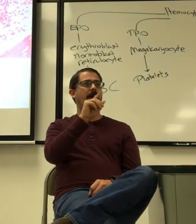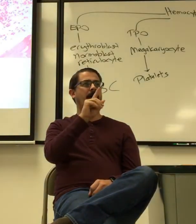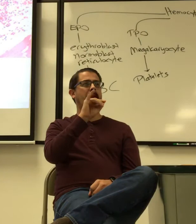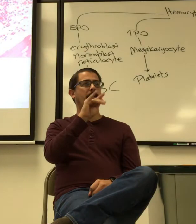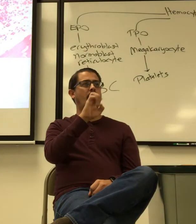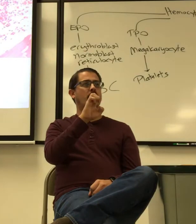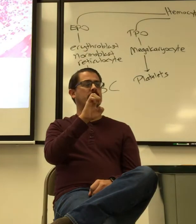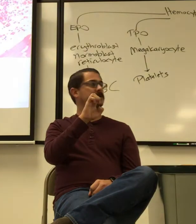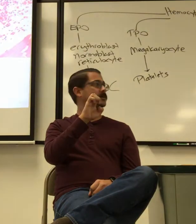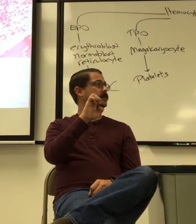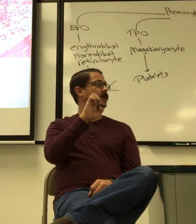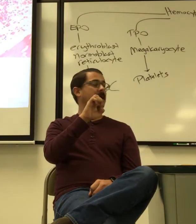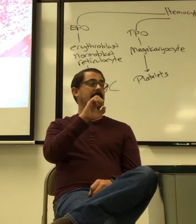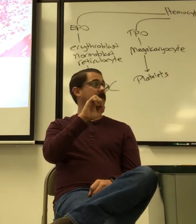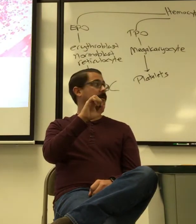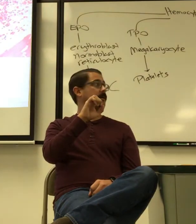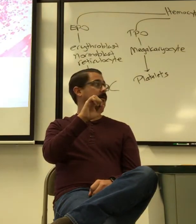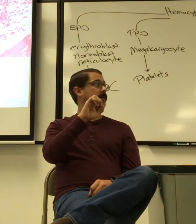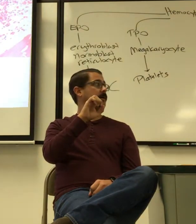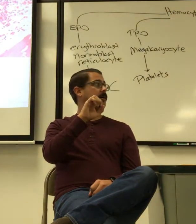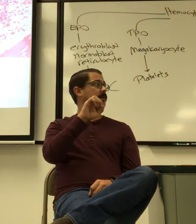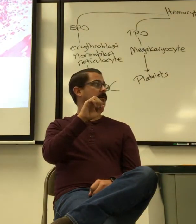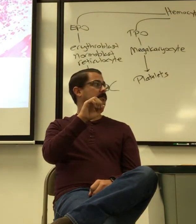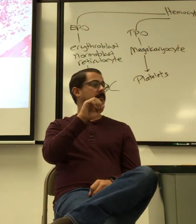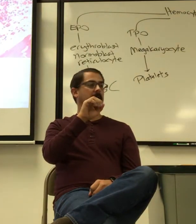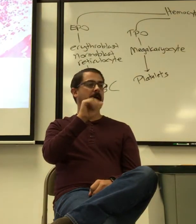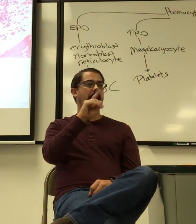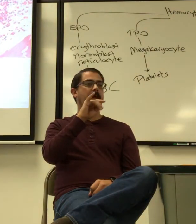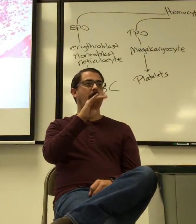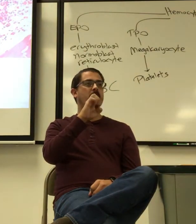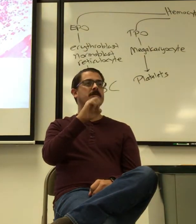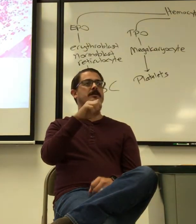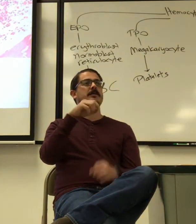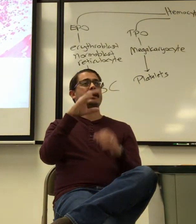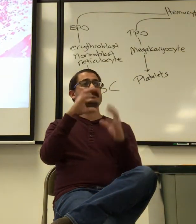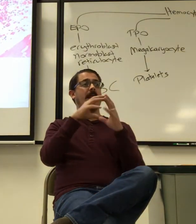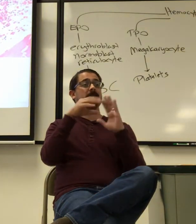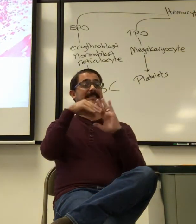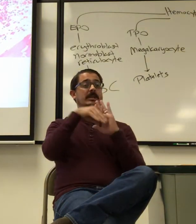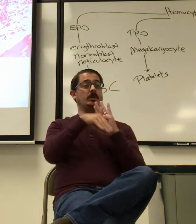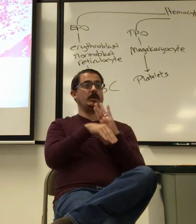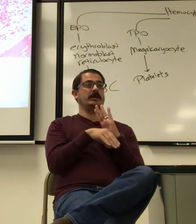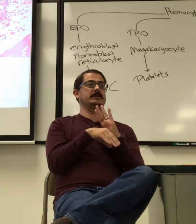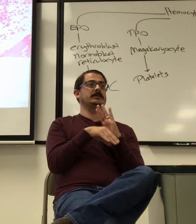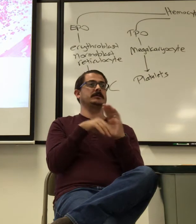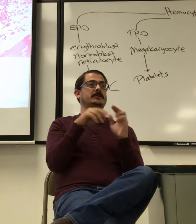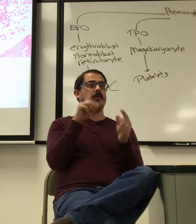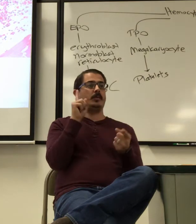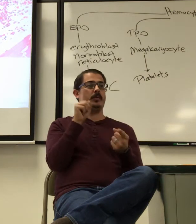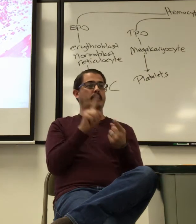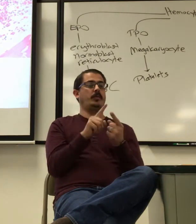age, the adipose increases and the cells decrease as we age.